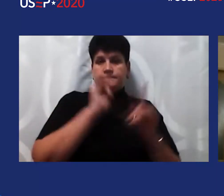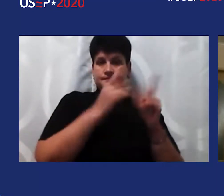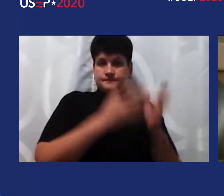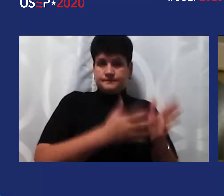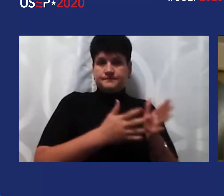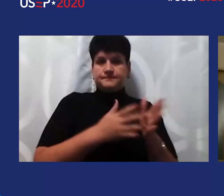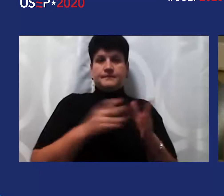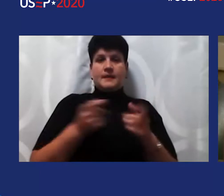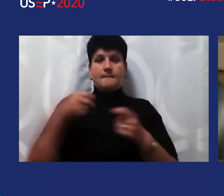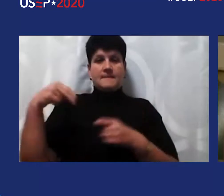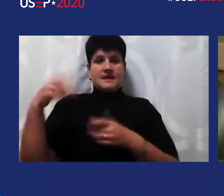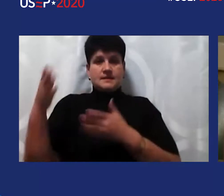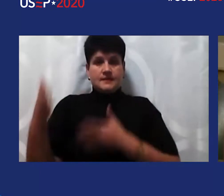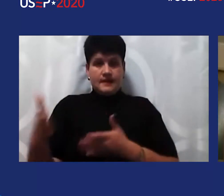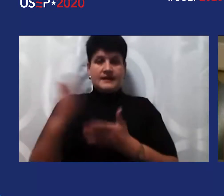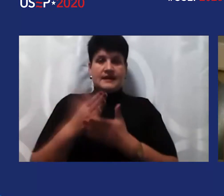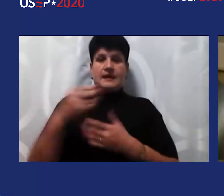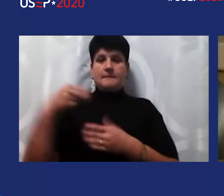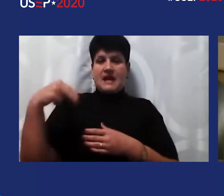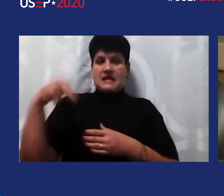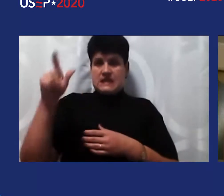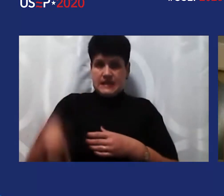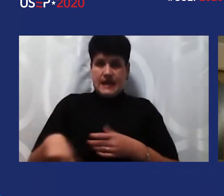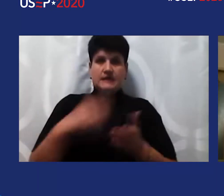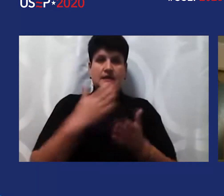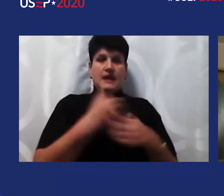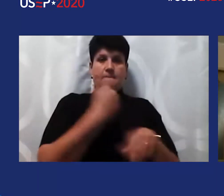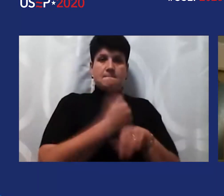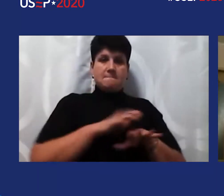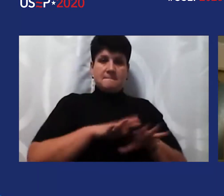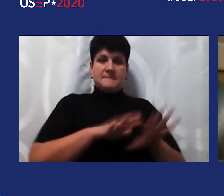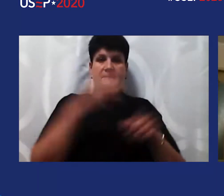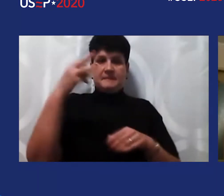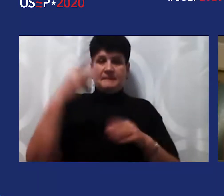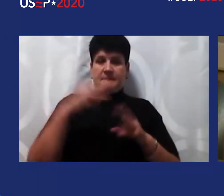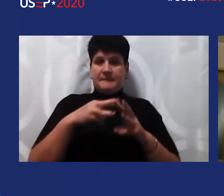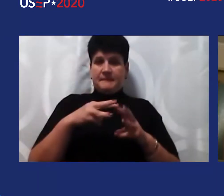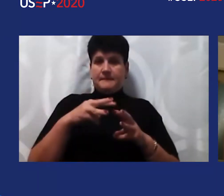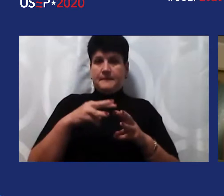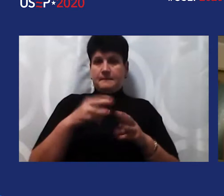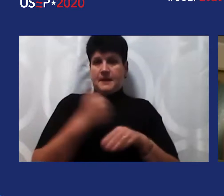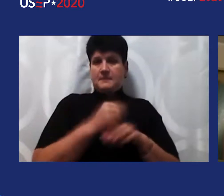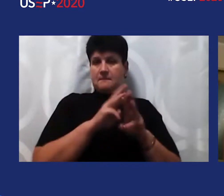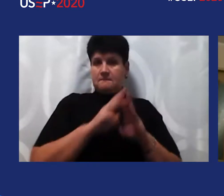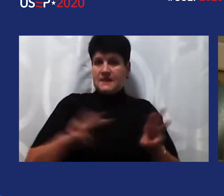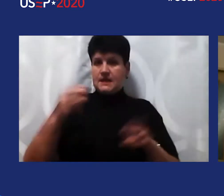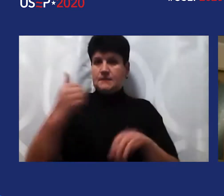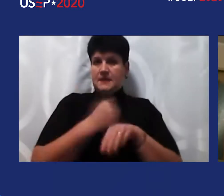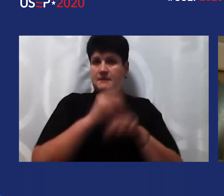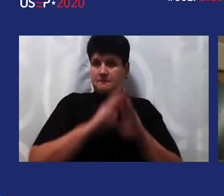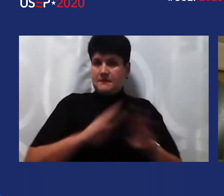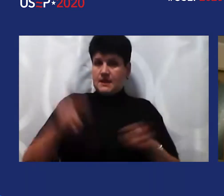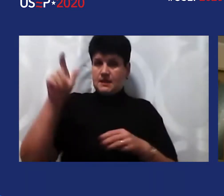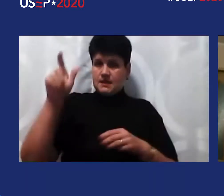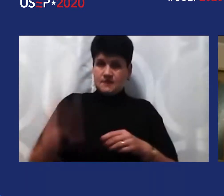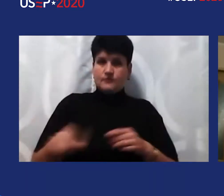of powers, assigning powers, president, prime minister. They may belong to